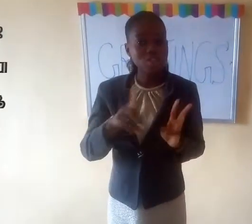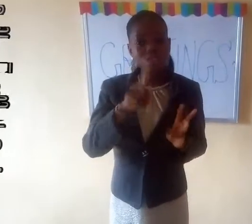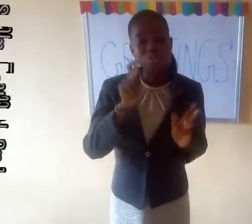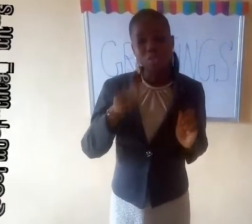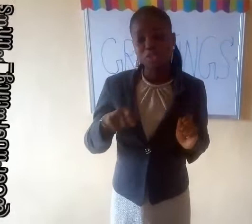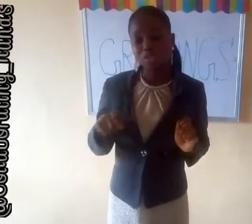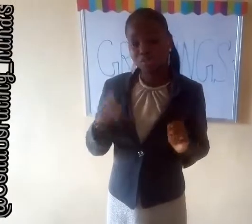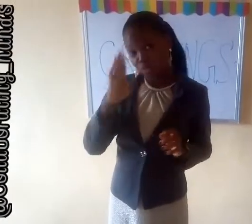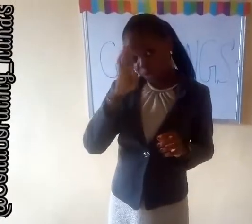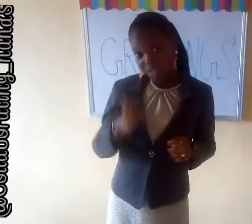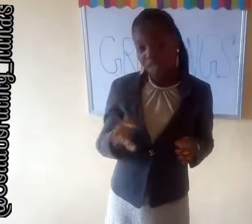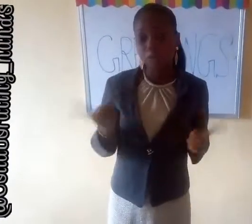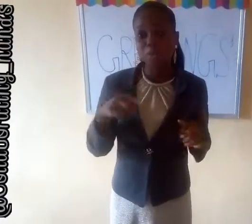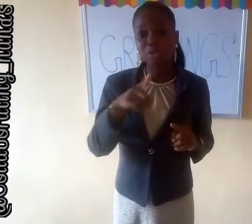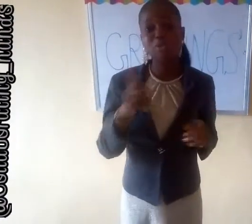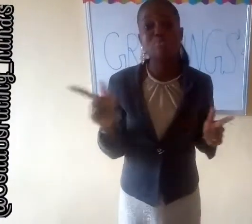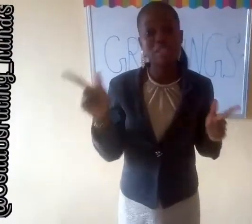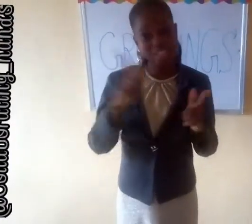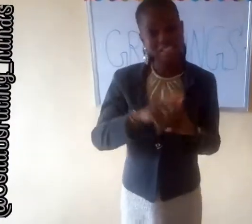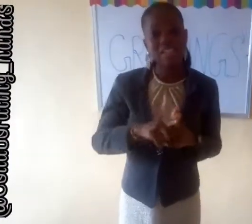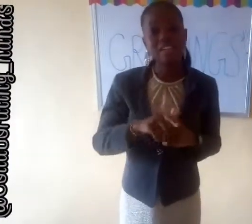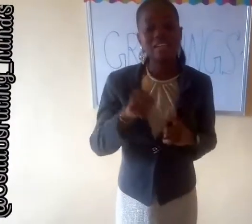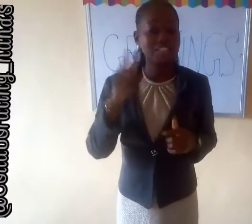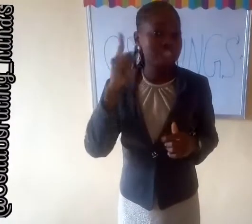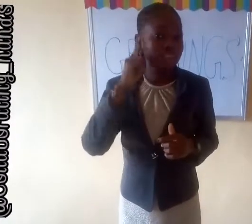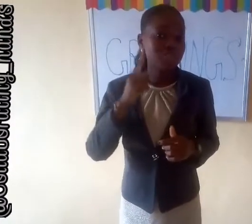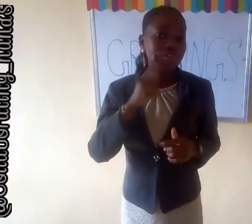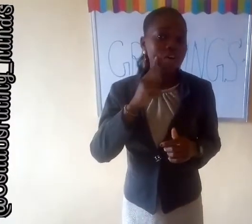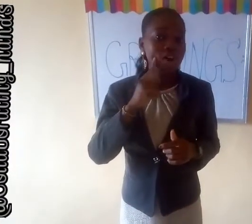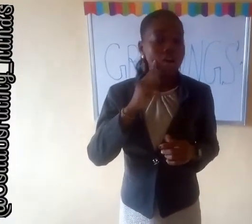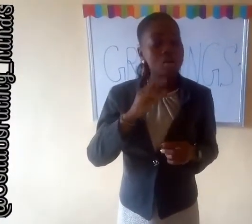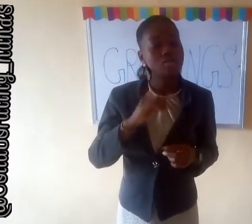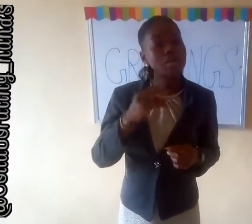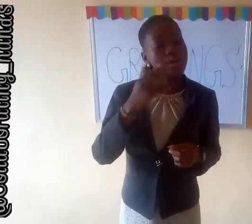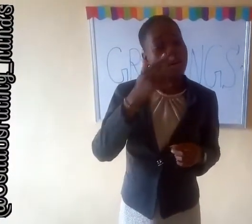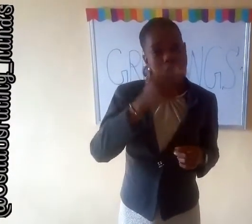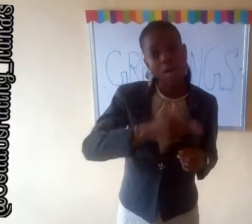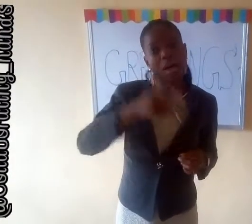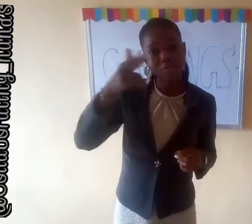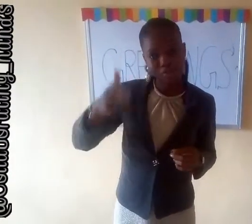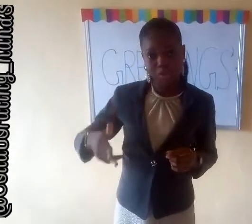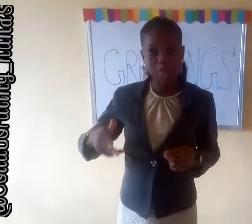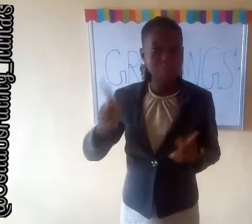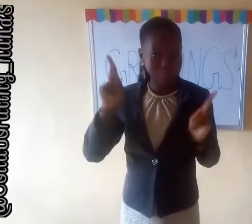you can greet when you meet a deaf or hard of hearing